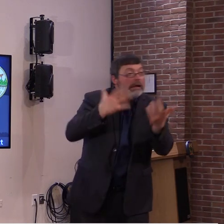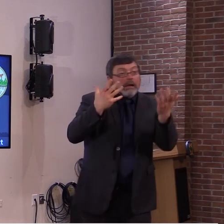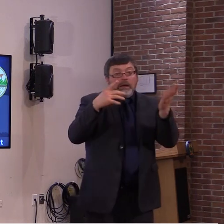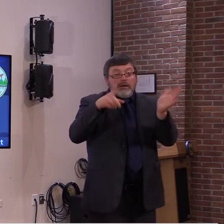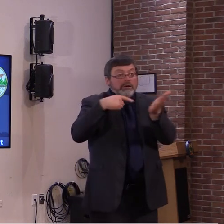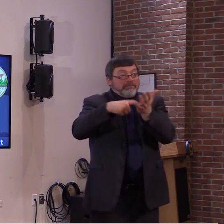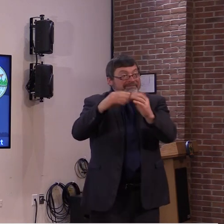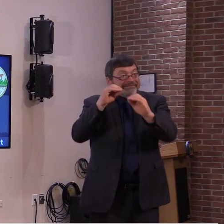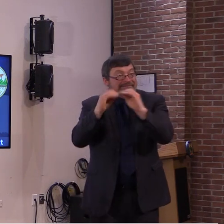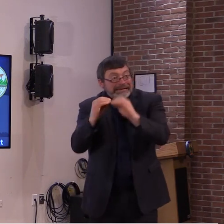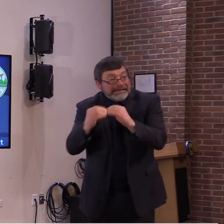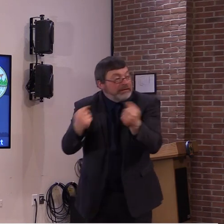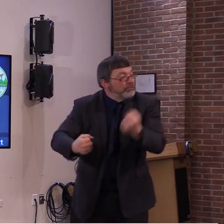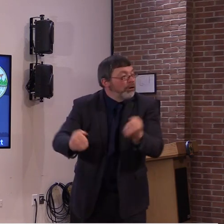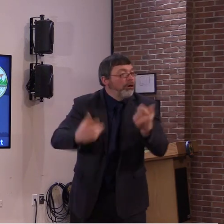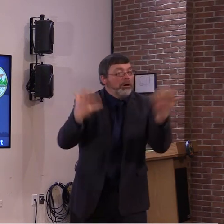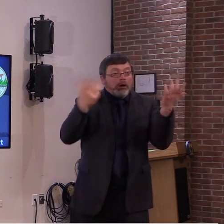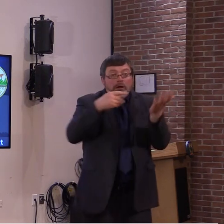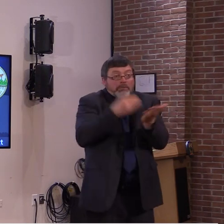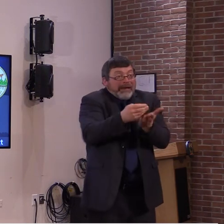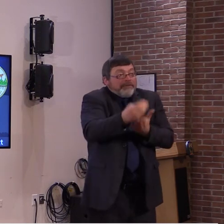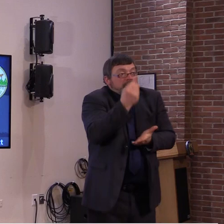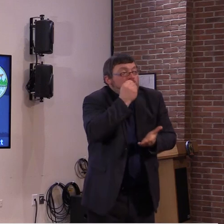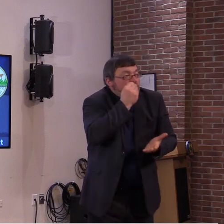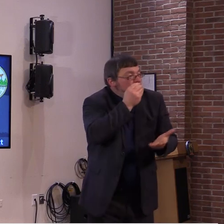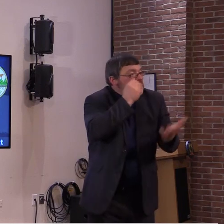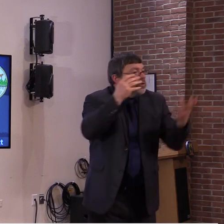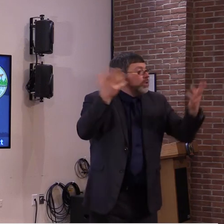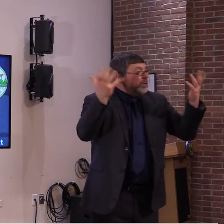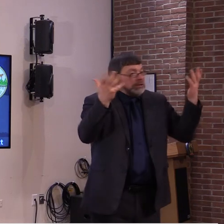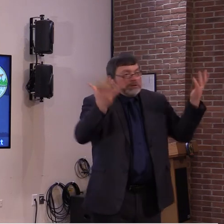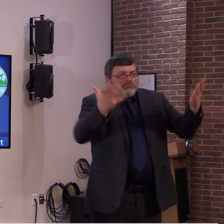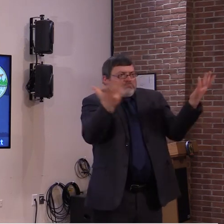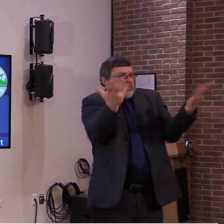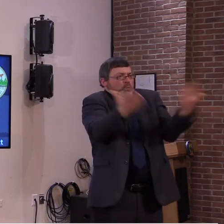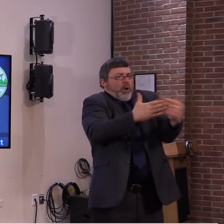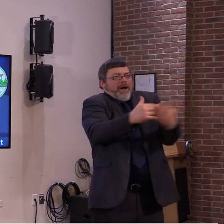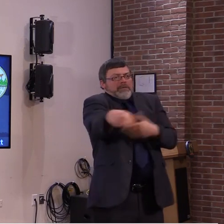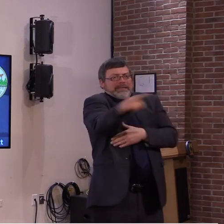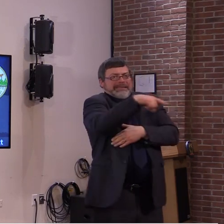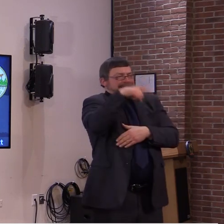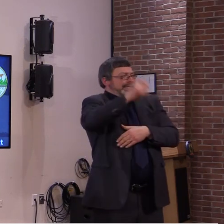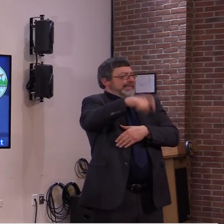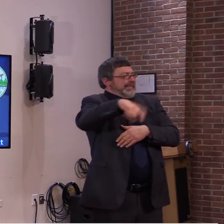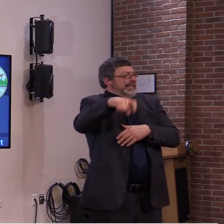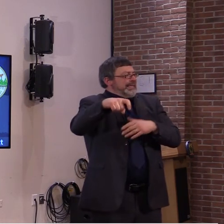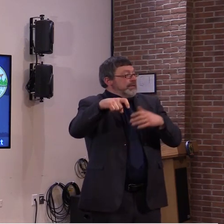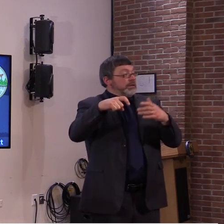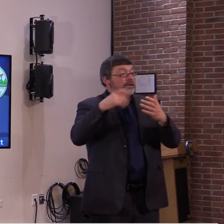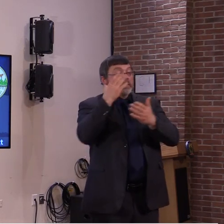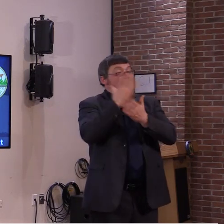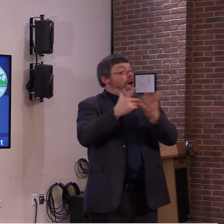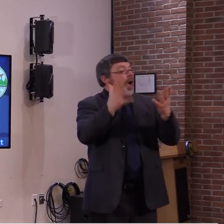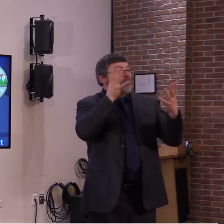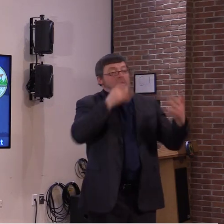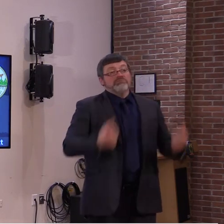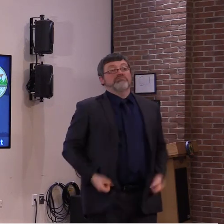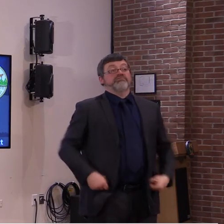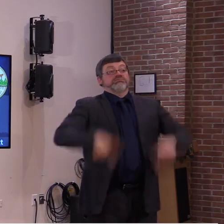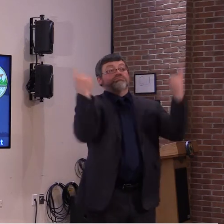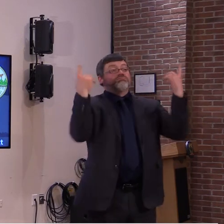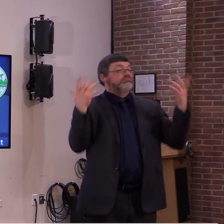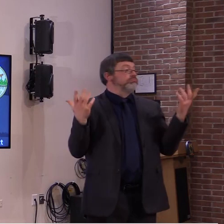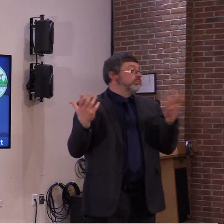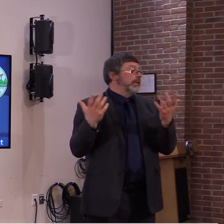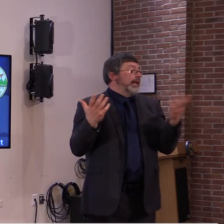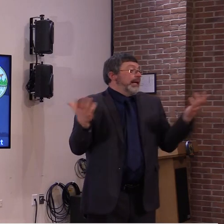there. I know that many will turn around and spend it, actually, on things that they either